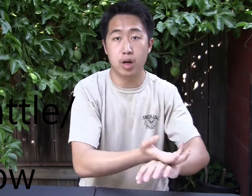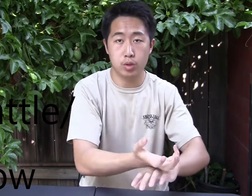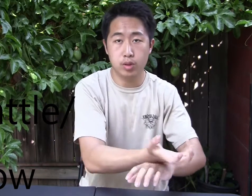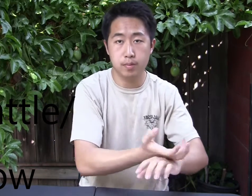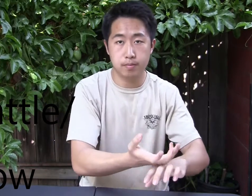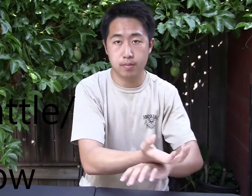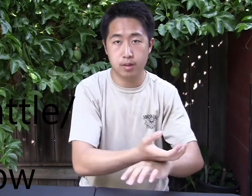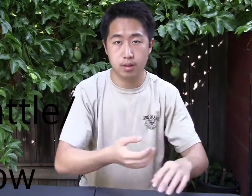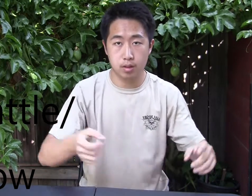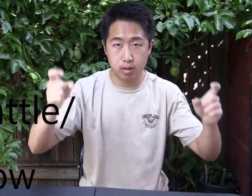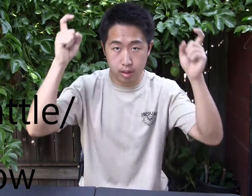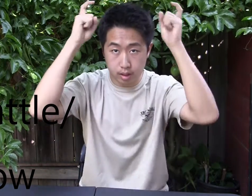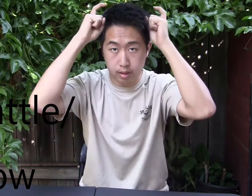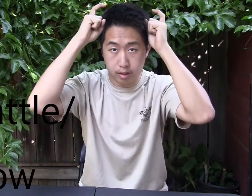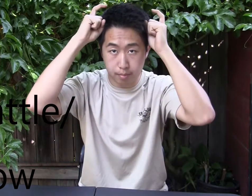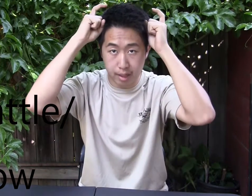mottled bison.